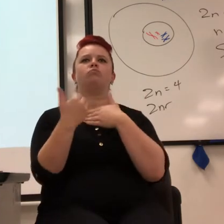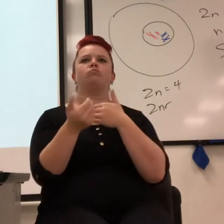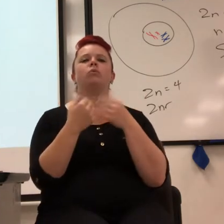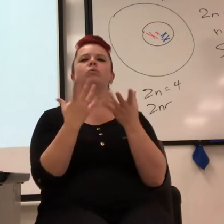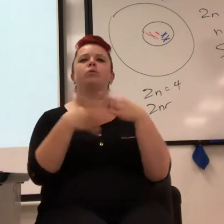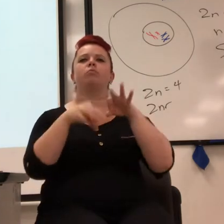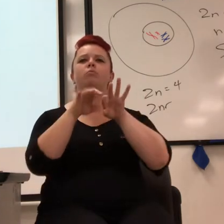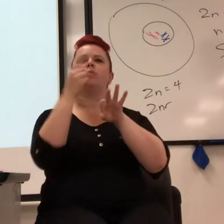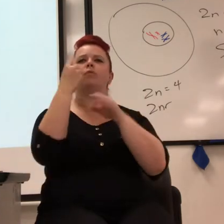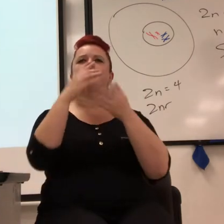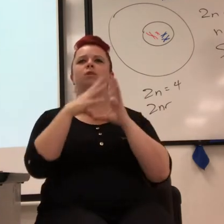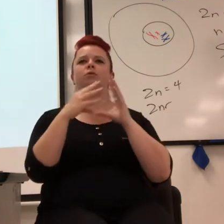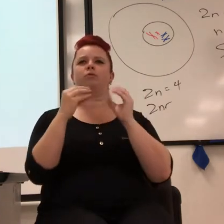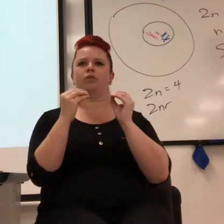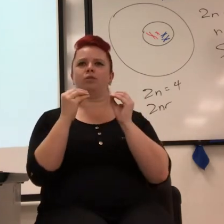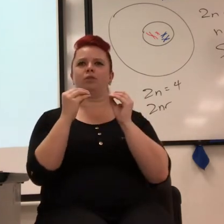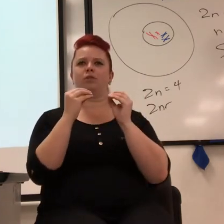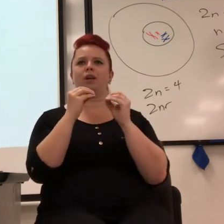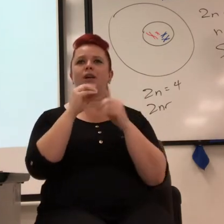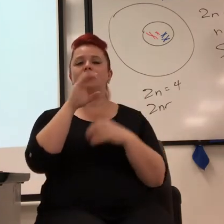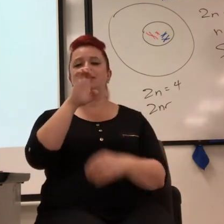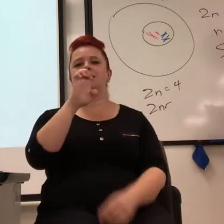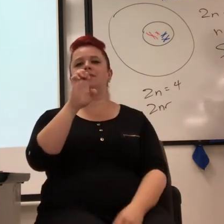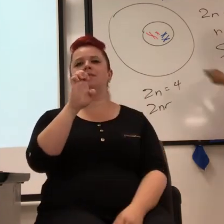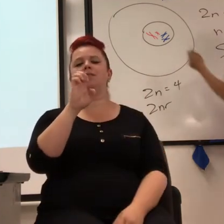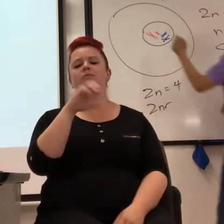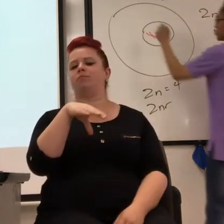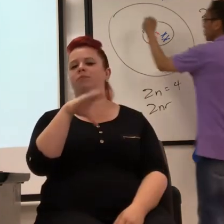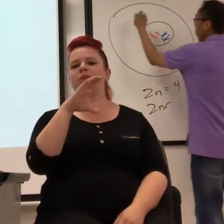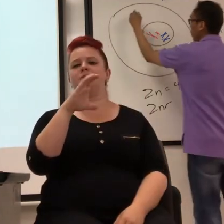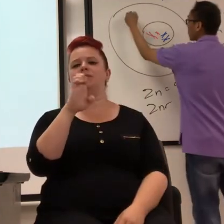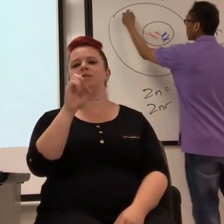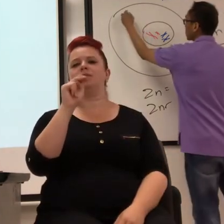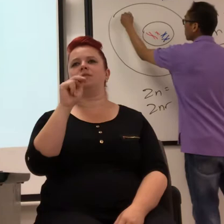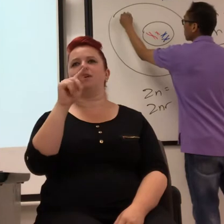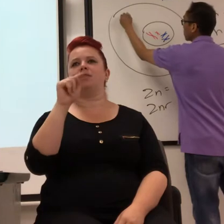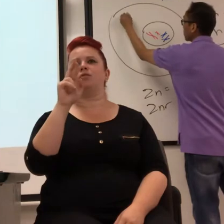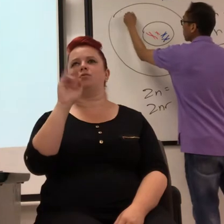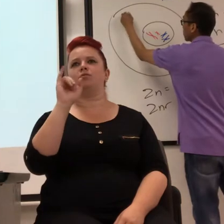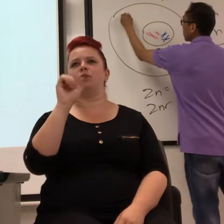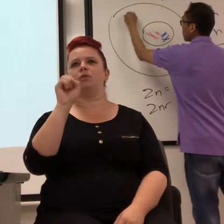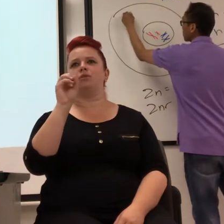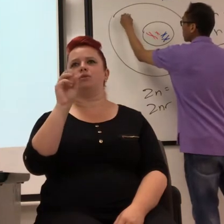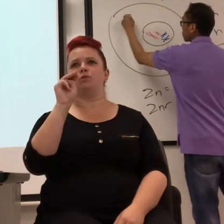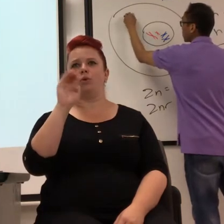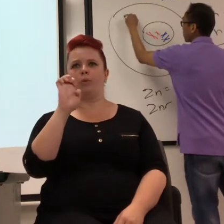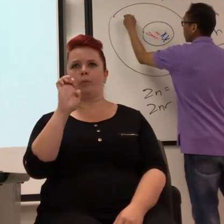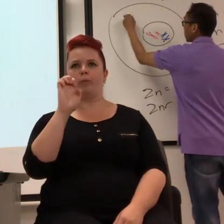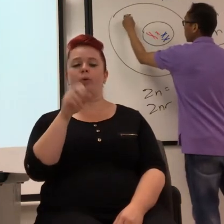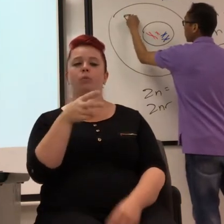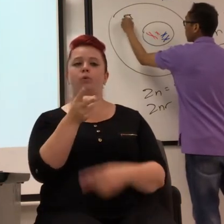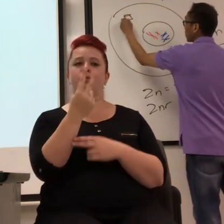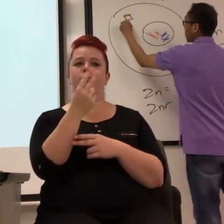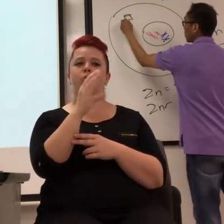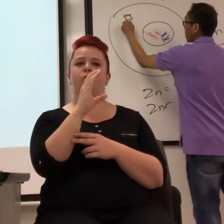called the centrosome, which is 2 centrioles.